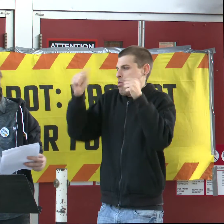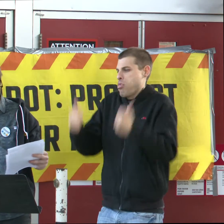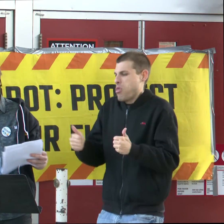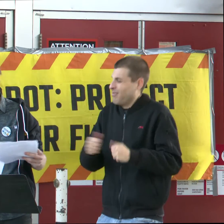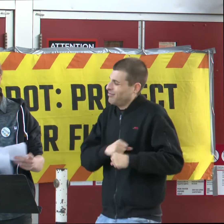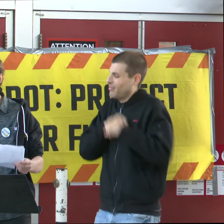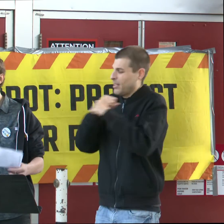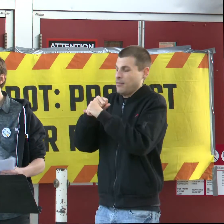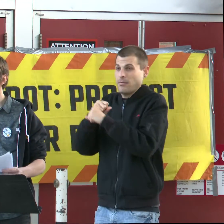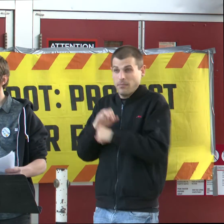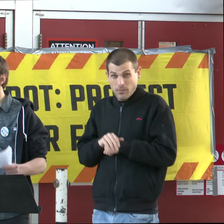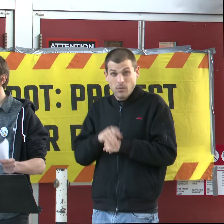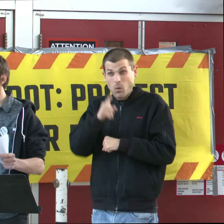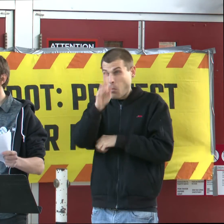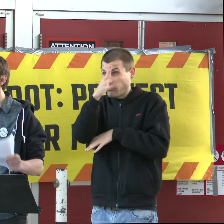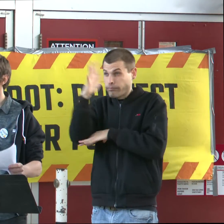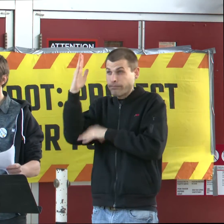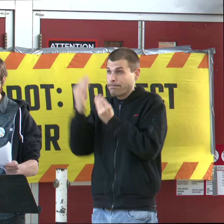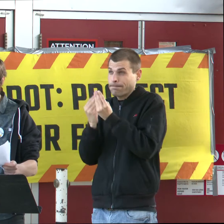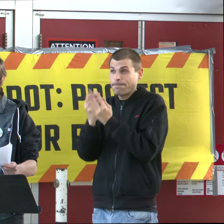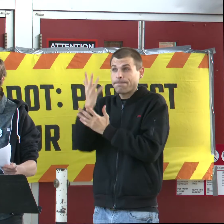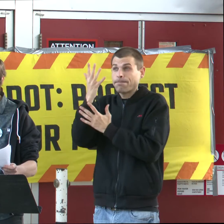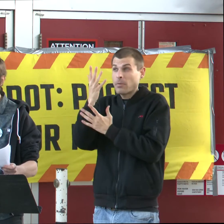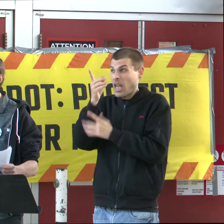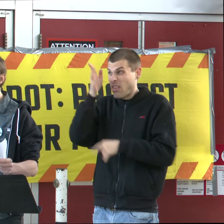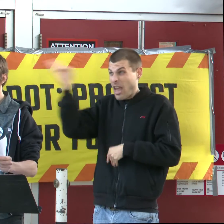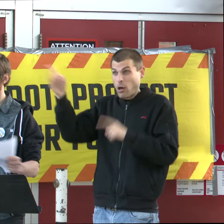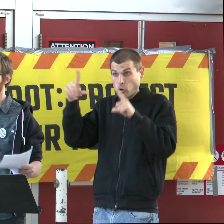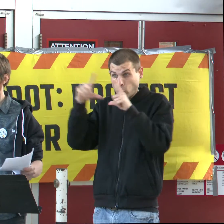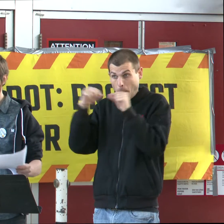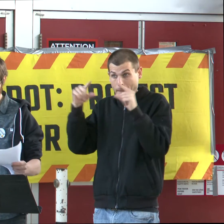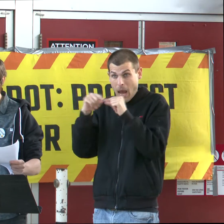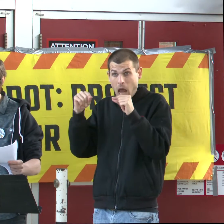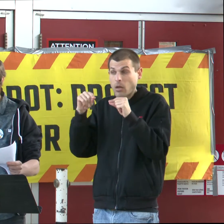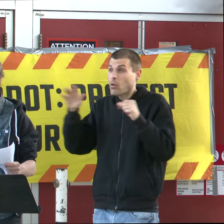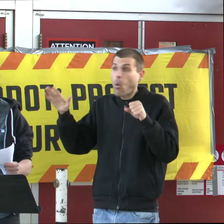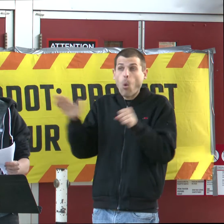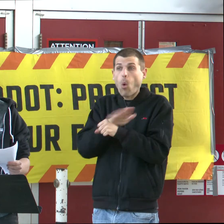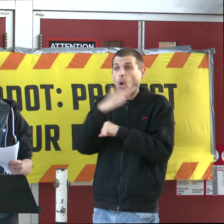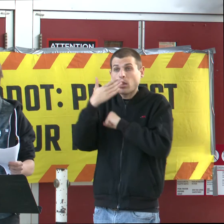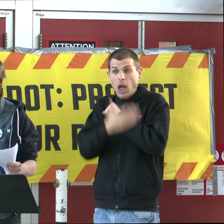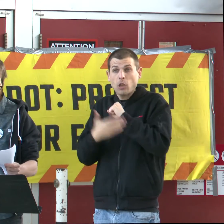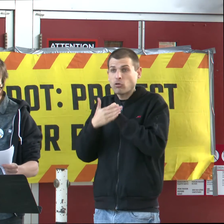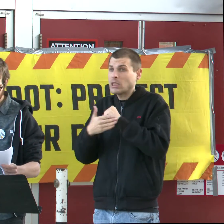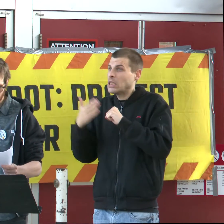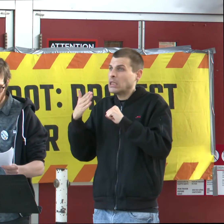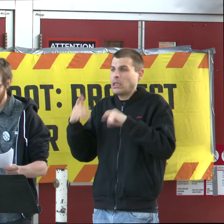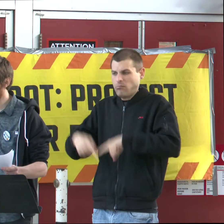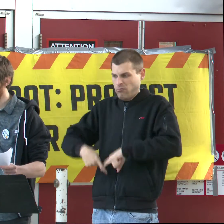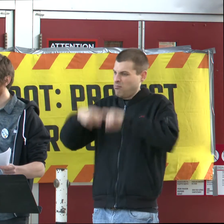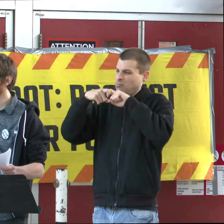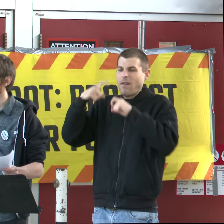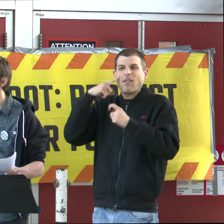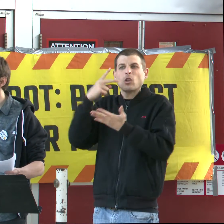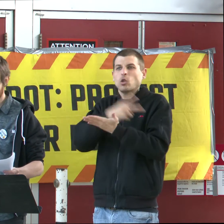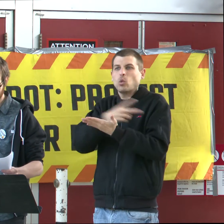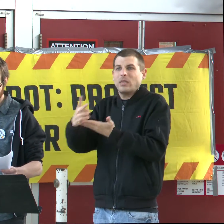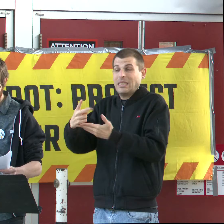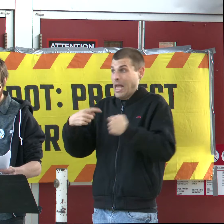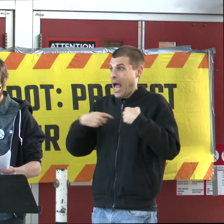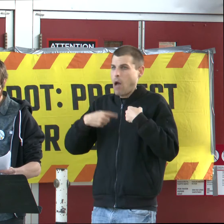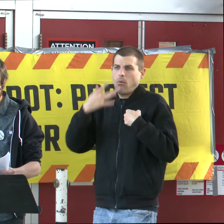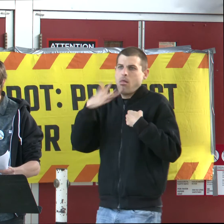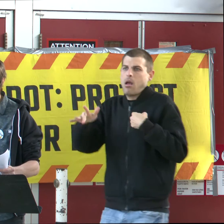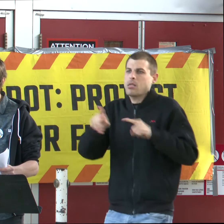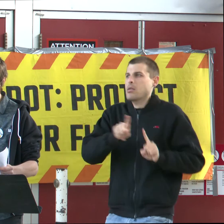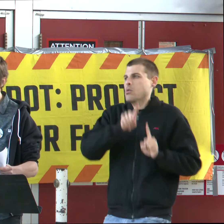of cherry blossoms in Japan, it's like a national holiday. The entire country shuts down for 2 weeks. I was lucky enough, my dad and I went to